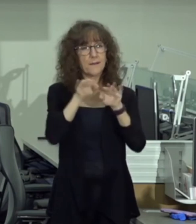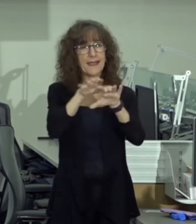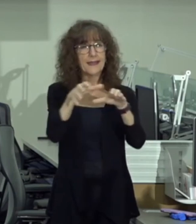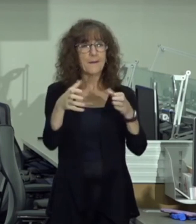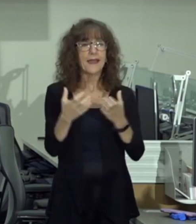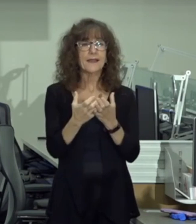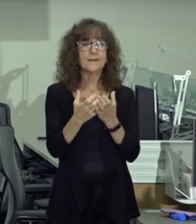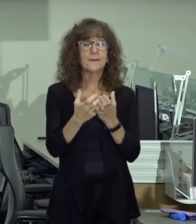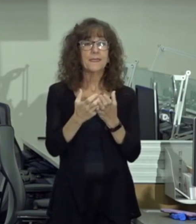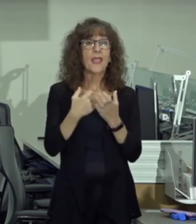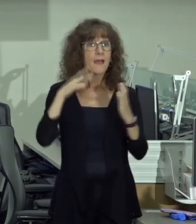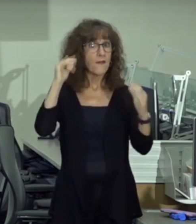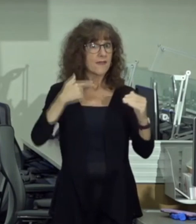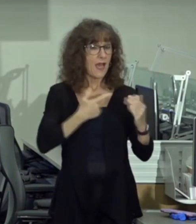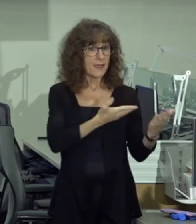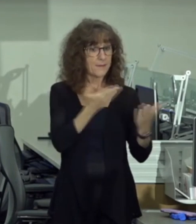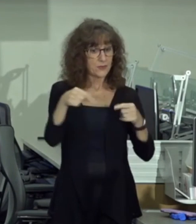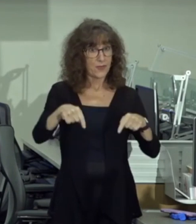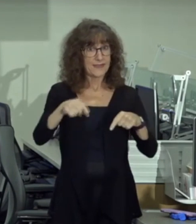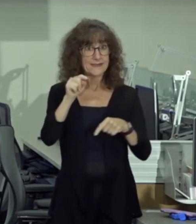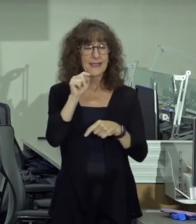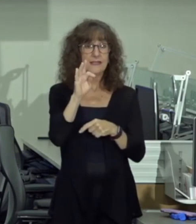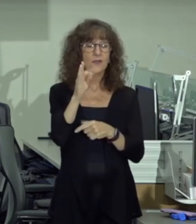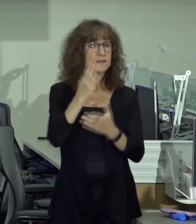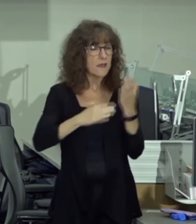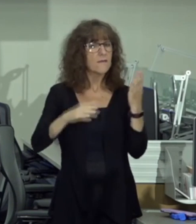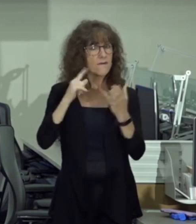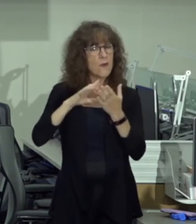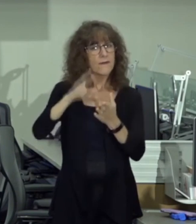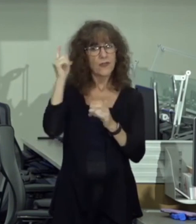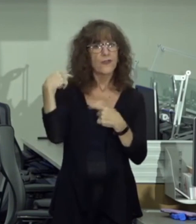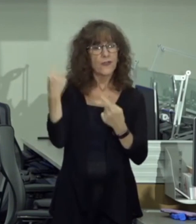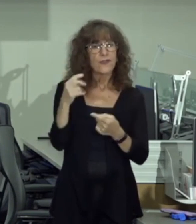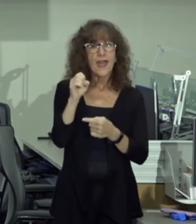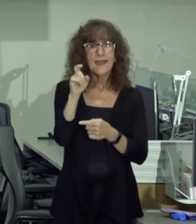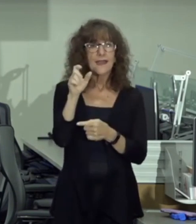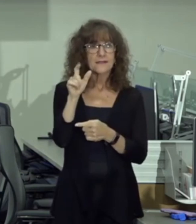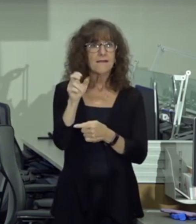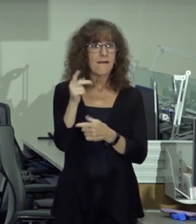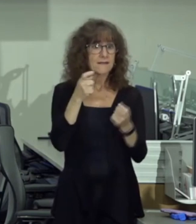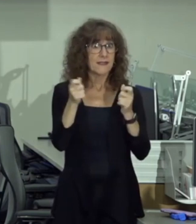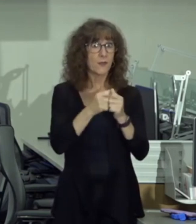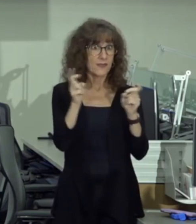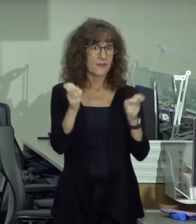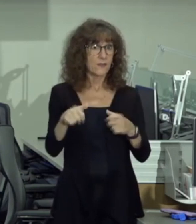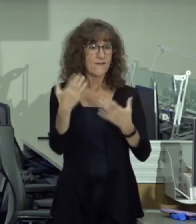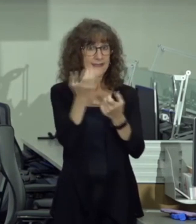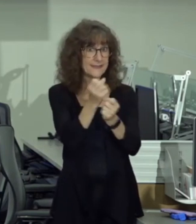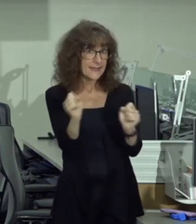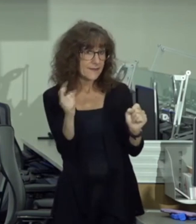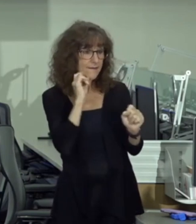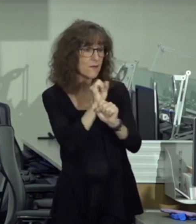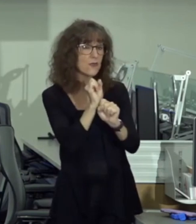am hopeful that I will be able to bring to this task force some of the learnings that we have had at Exelon in dealing with these issues to provide safety